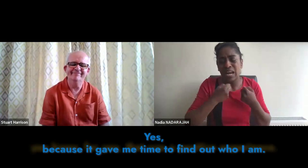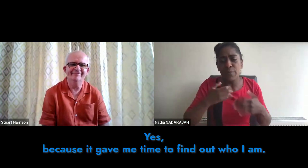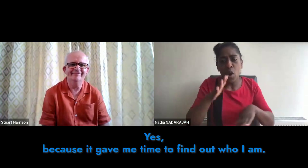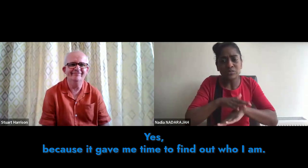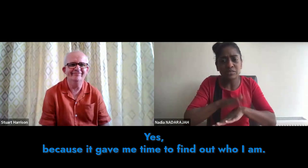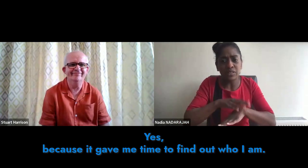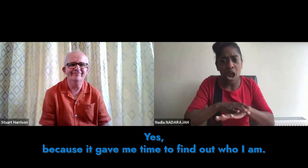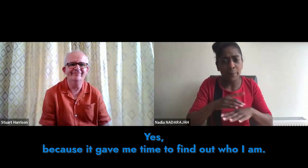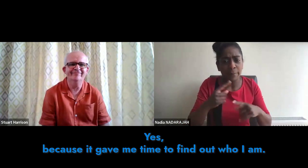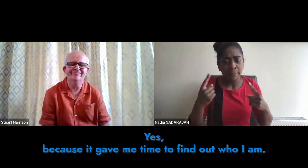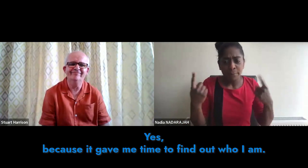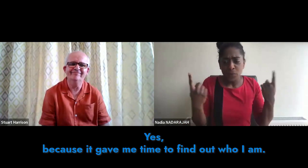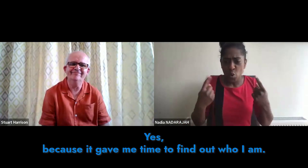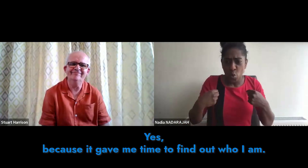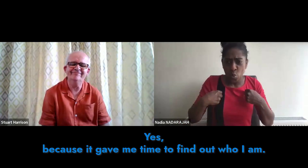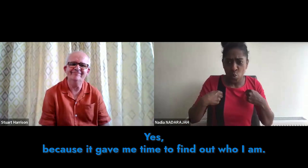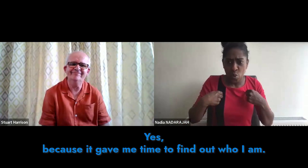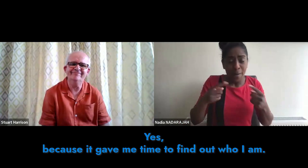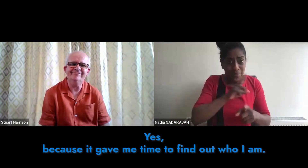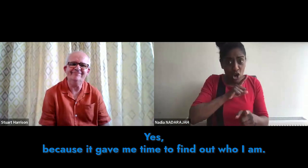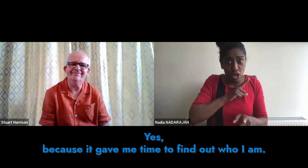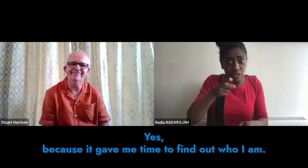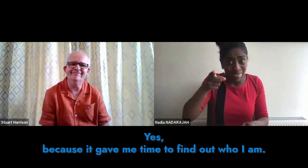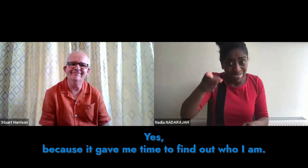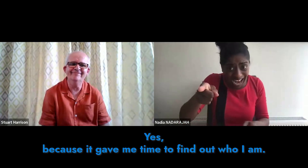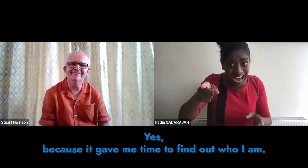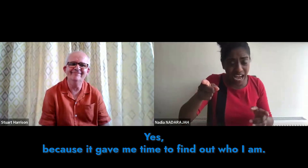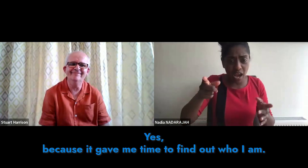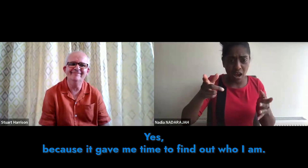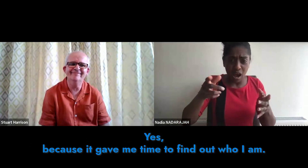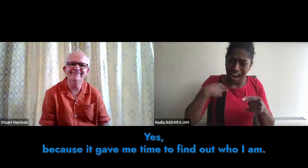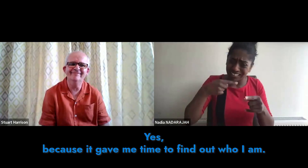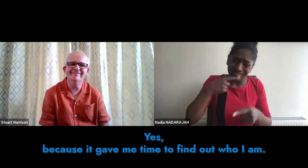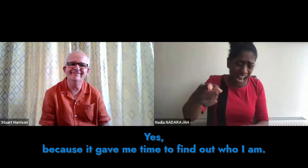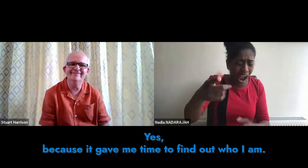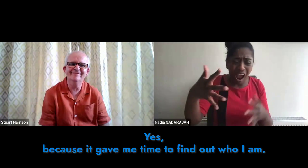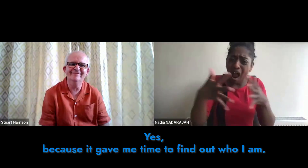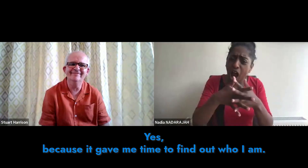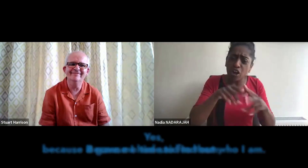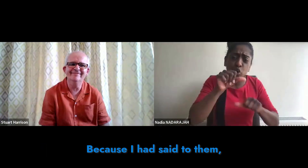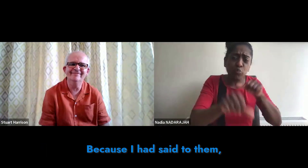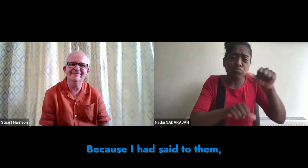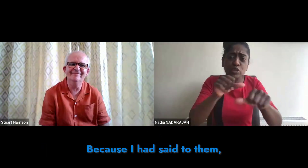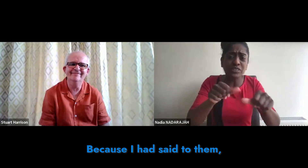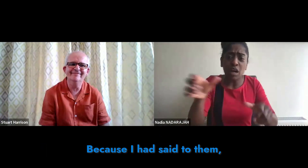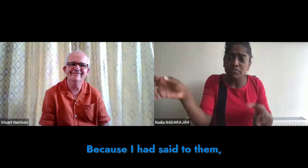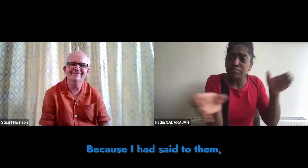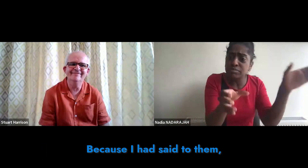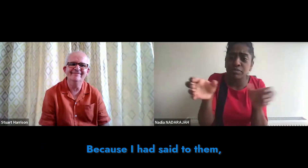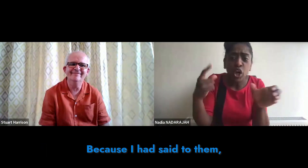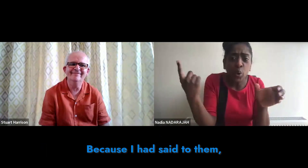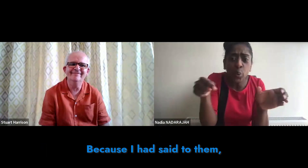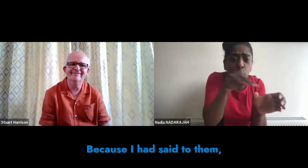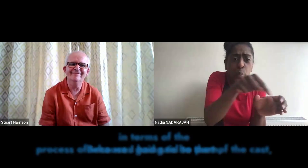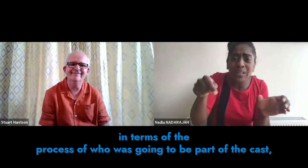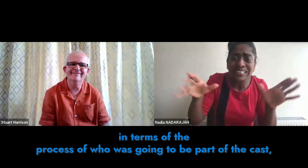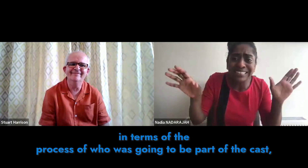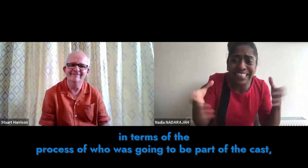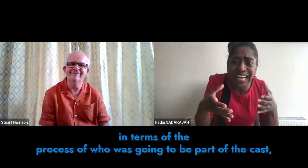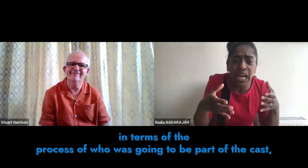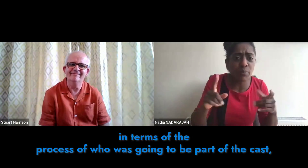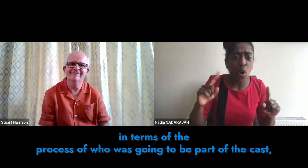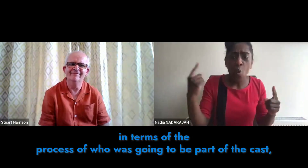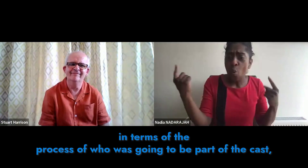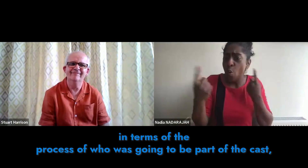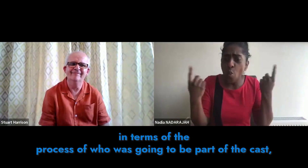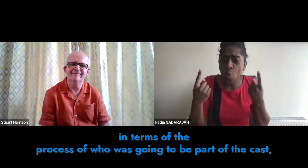experience. Yes, because it gave me time to find out who I am. Because I had said to them, in terms